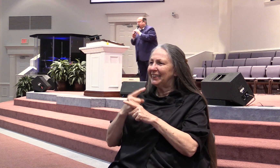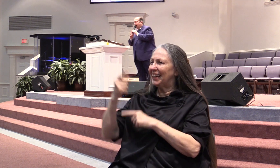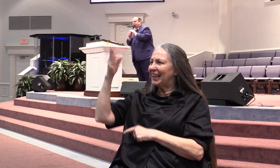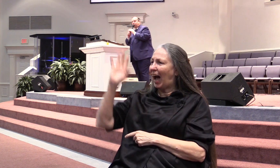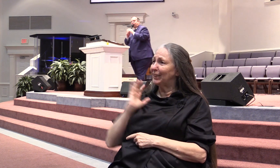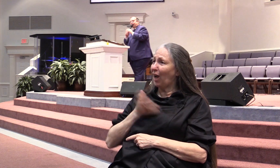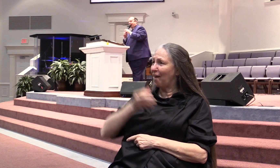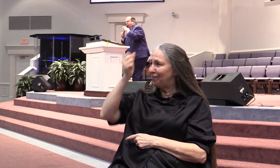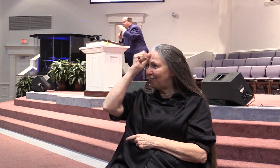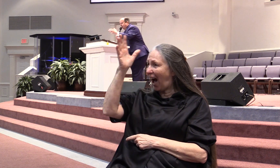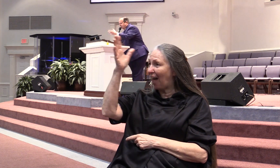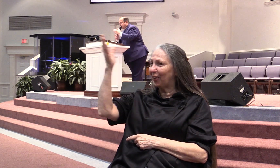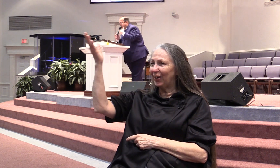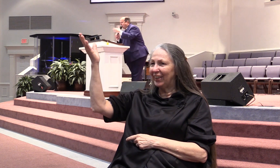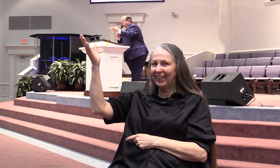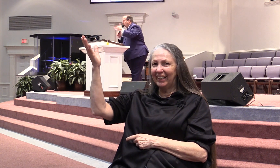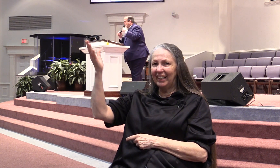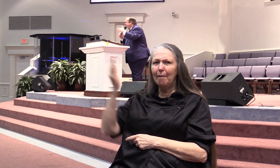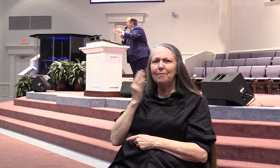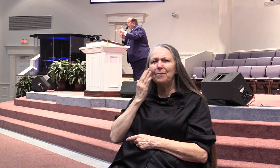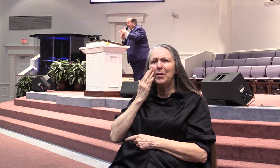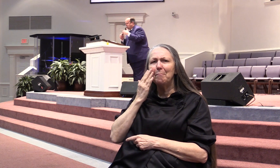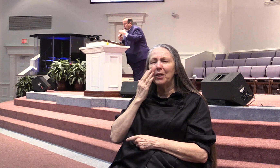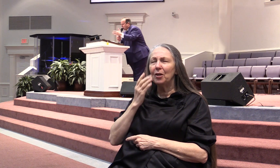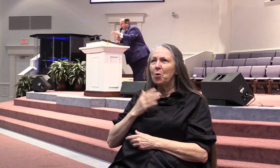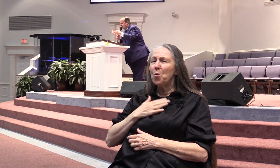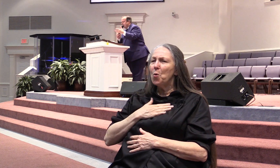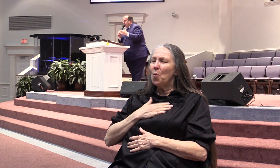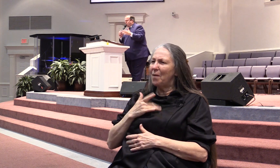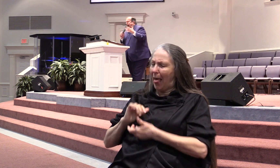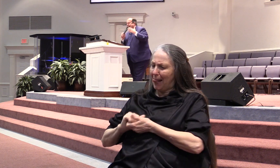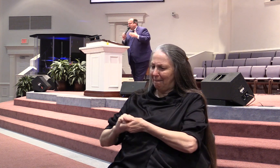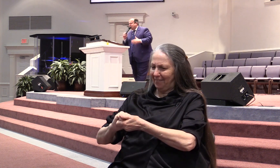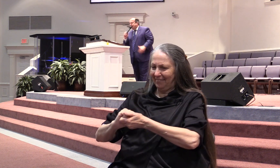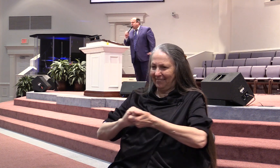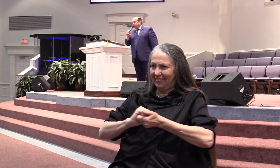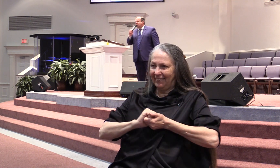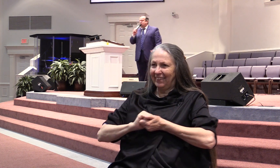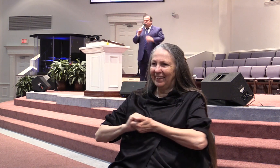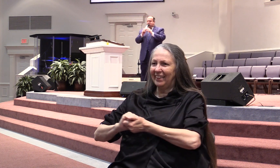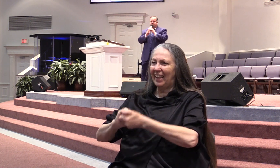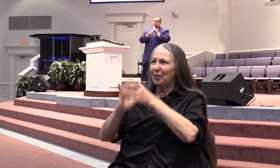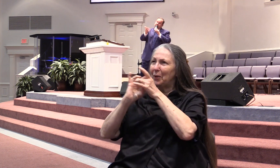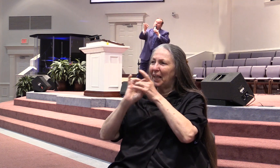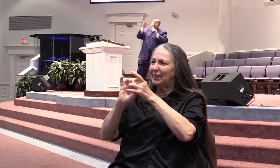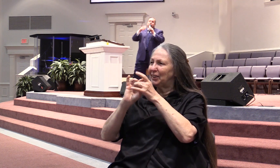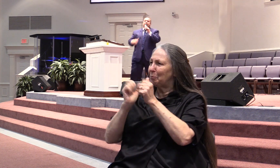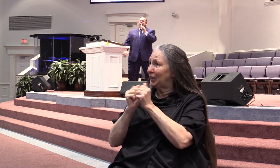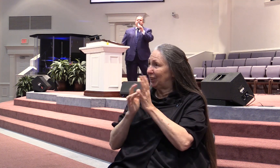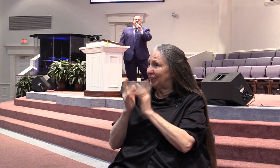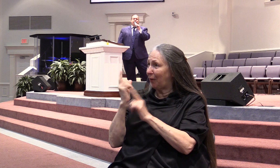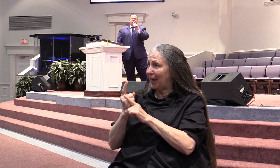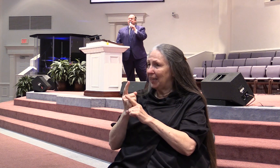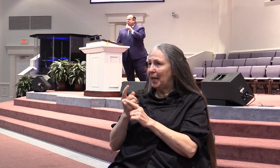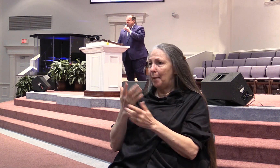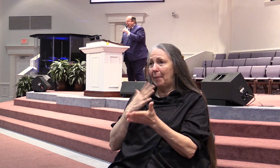is our Father. And there is a familial care and a unity that arises out of this relationship, until we might